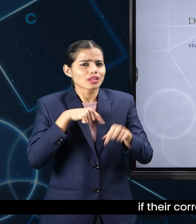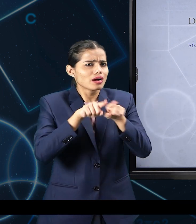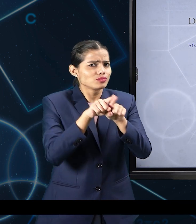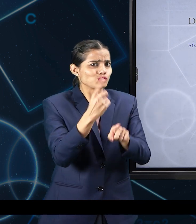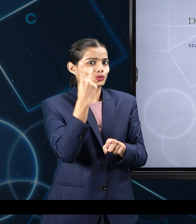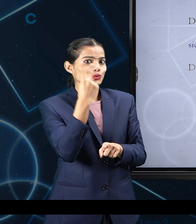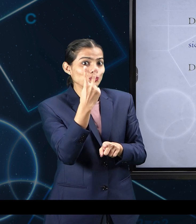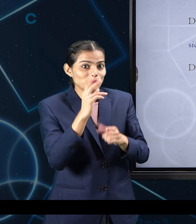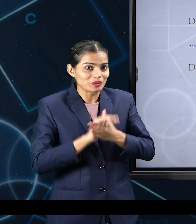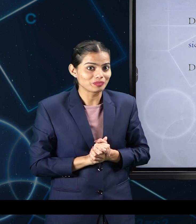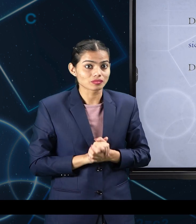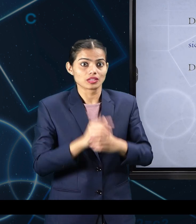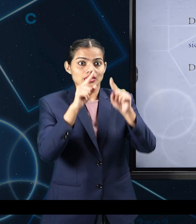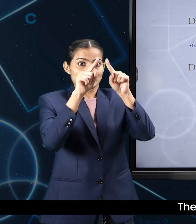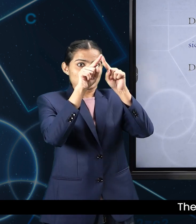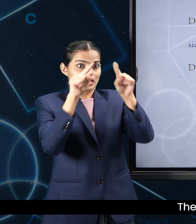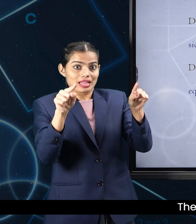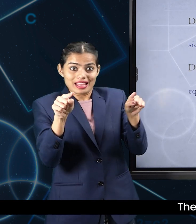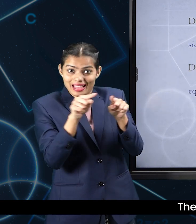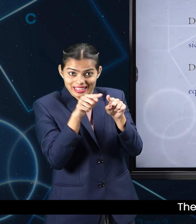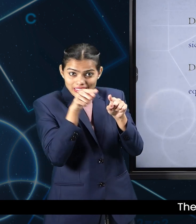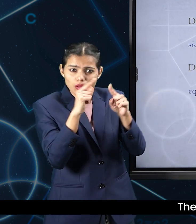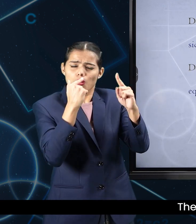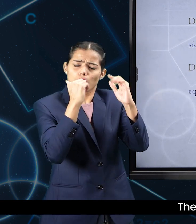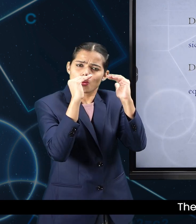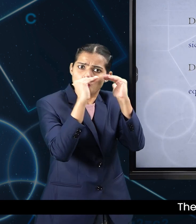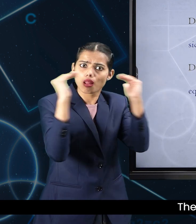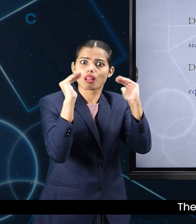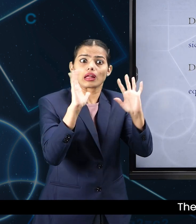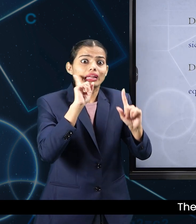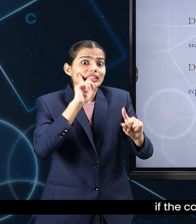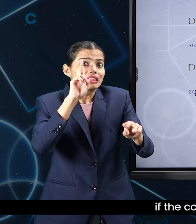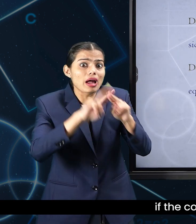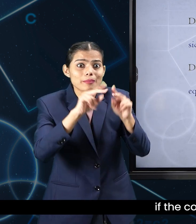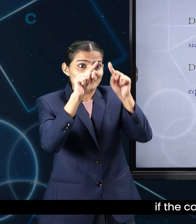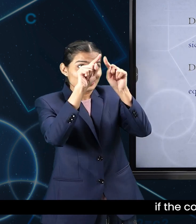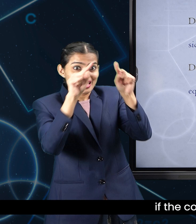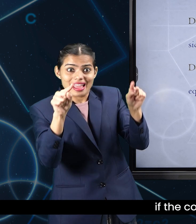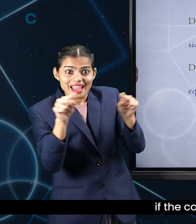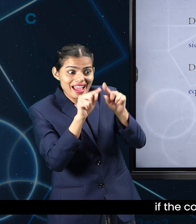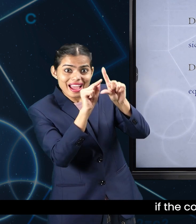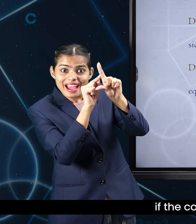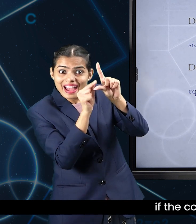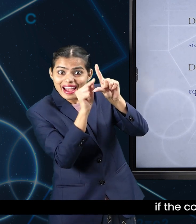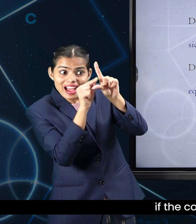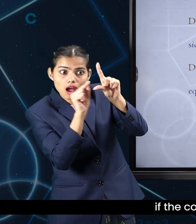Definition 2. The triangles are equiangular if the corresponding angles are equal